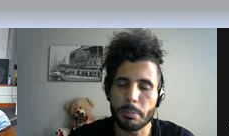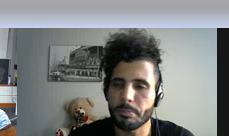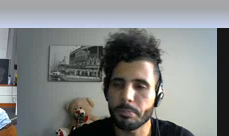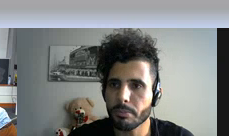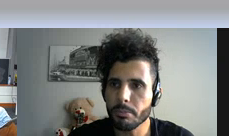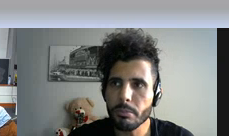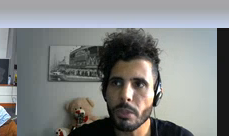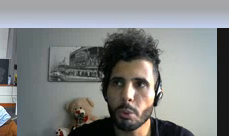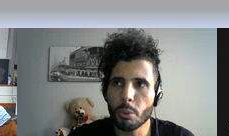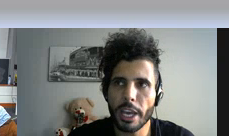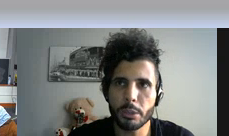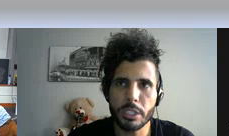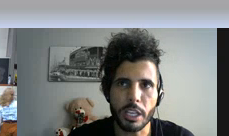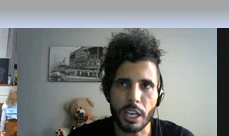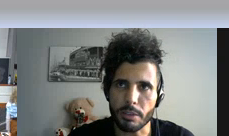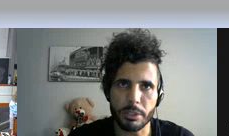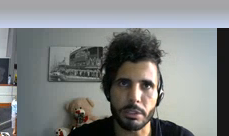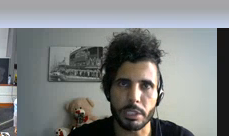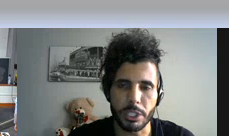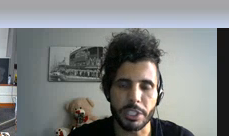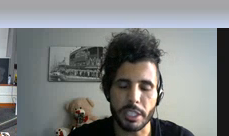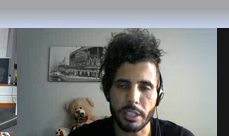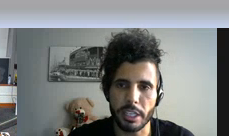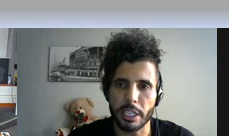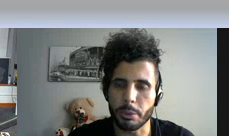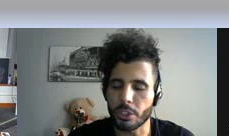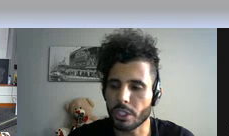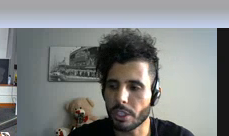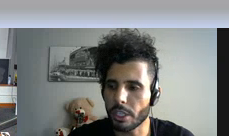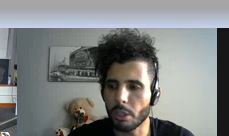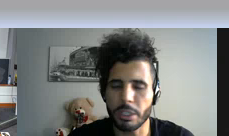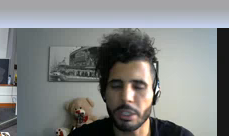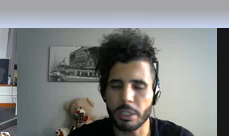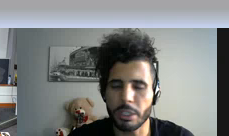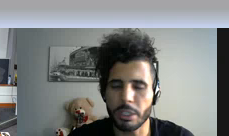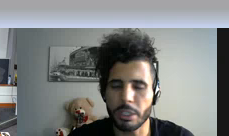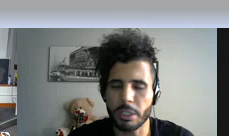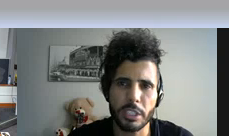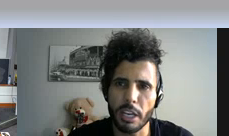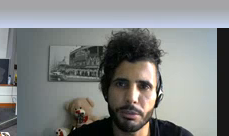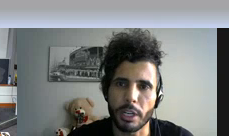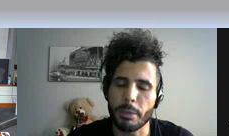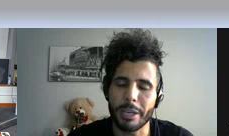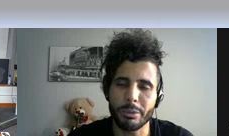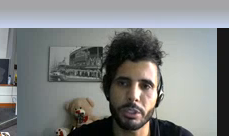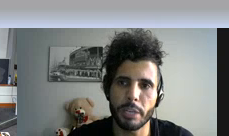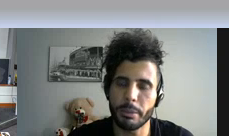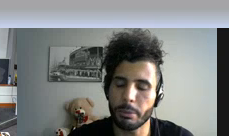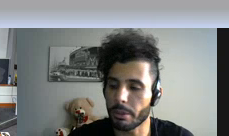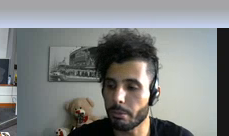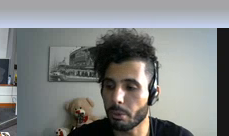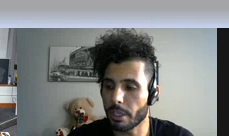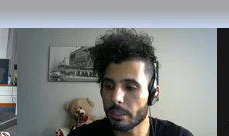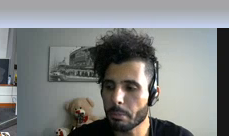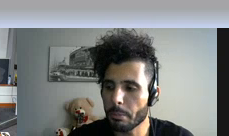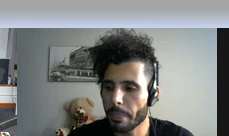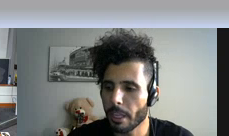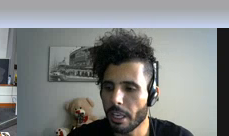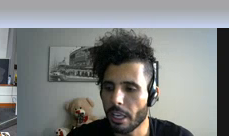him without ever learning a sign language, they always ask, so where did it come from? How did you come up with it?